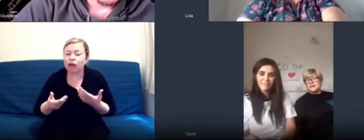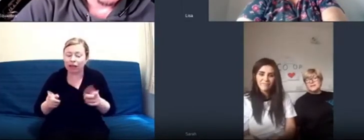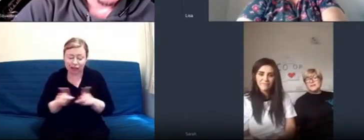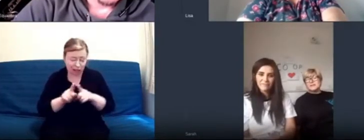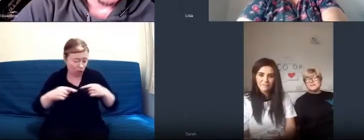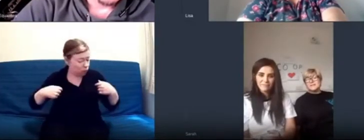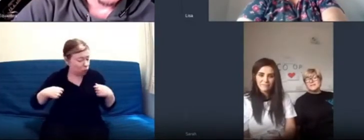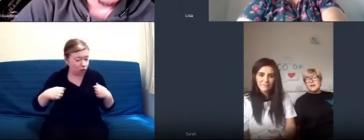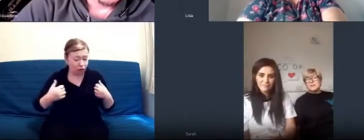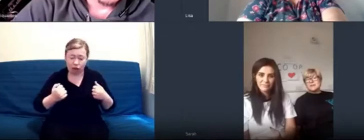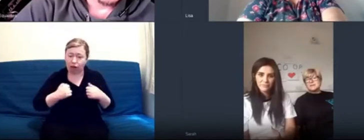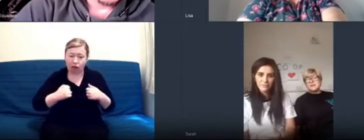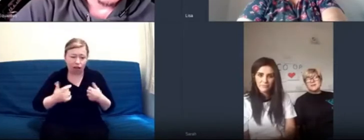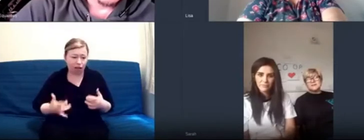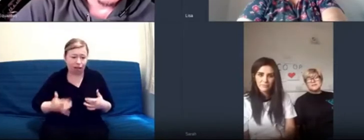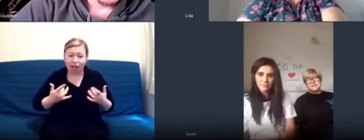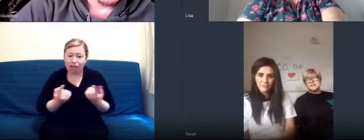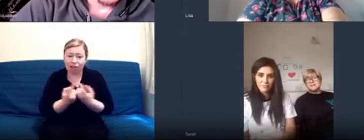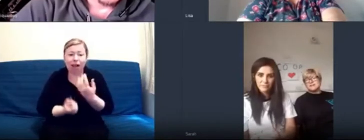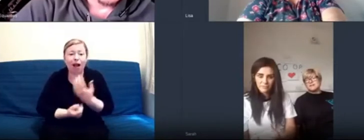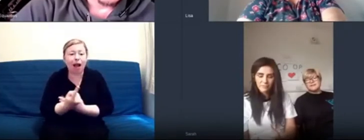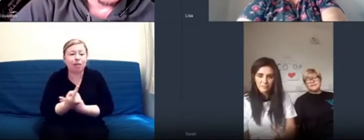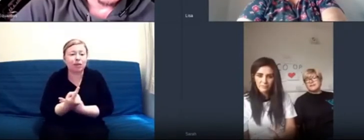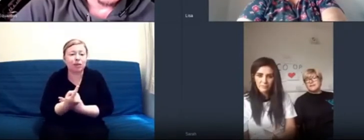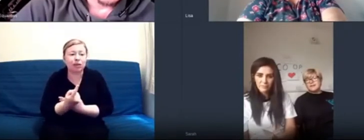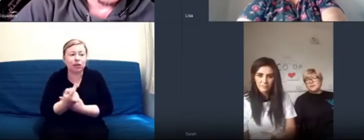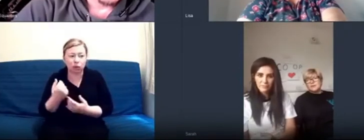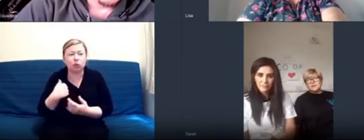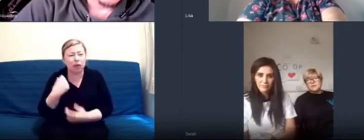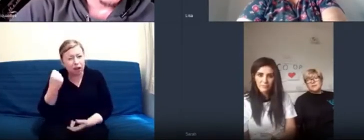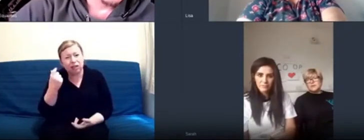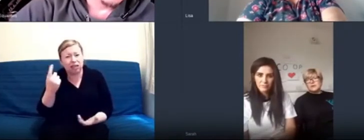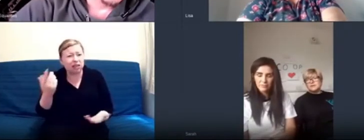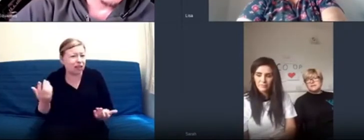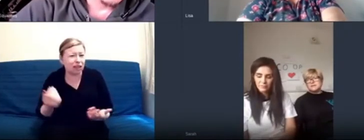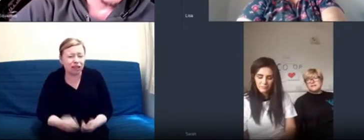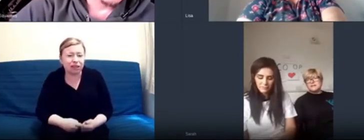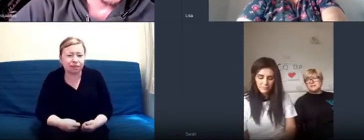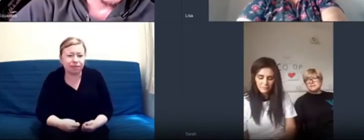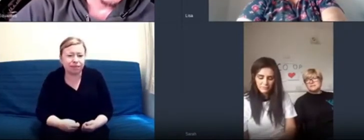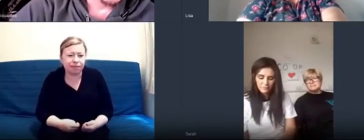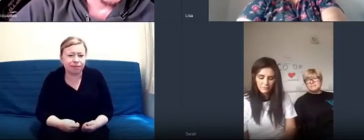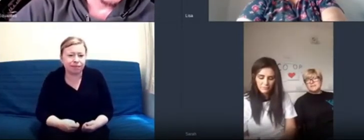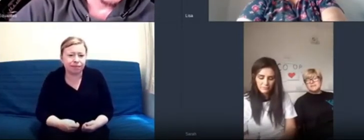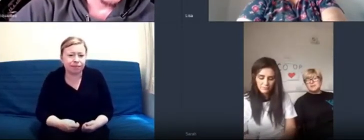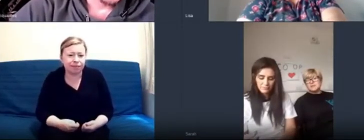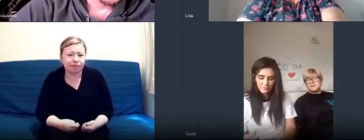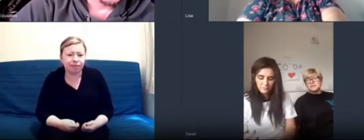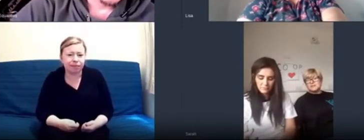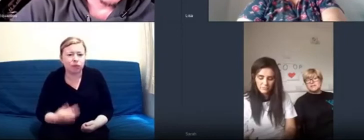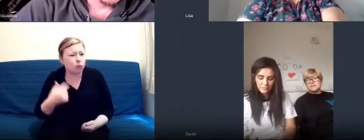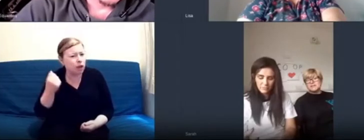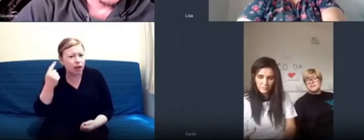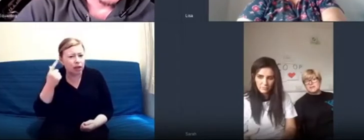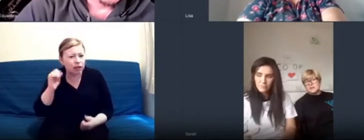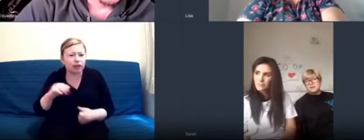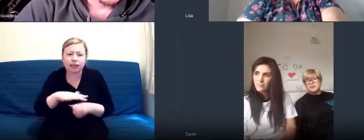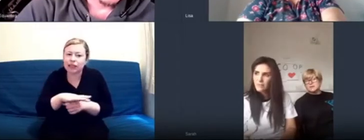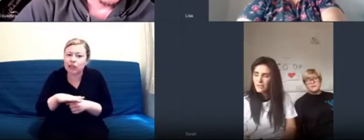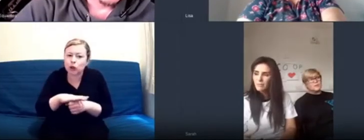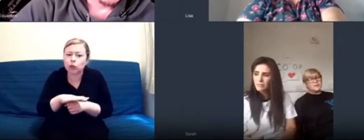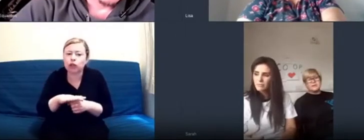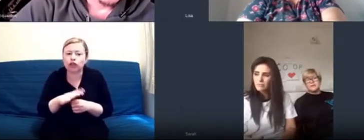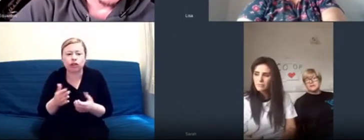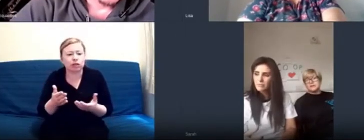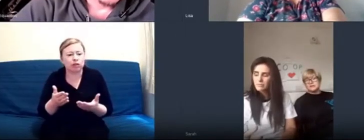all got things that have happened. So the understanding there, you know, you understand the situations as they come